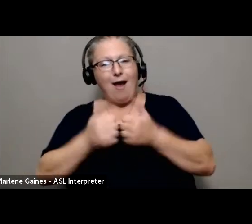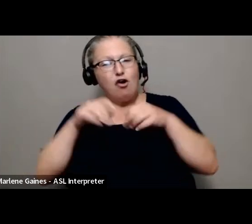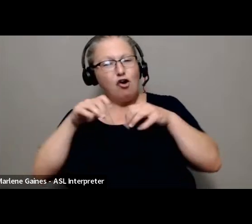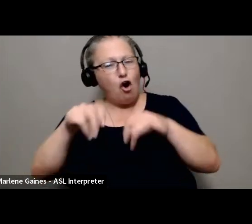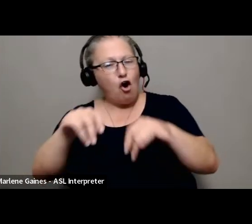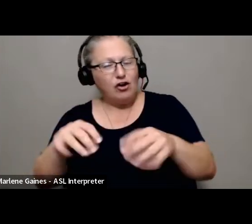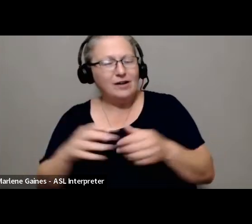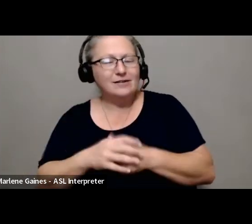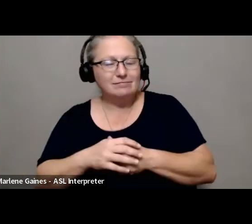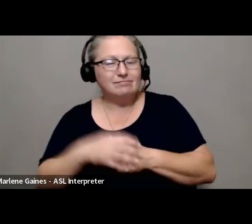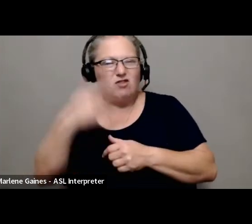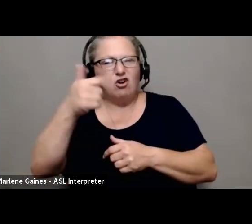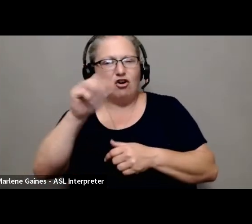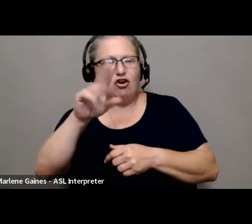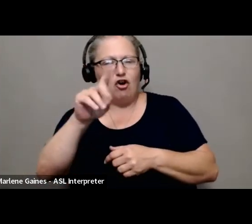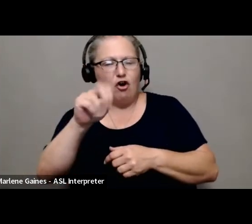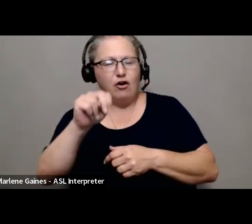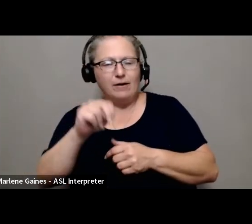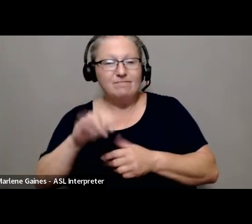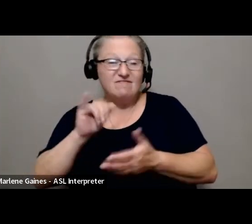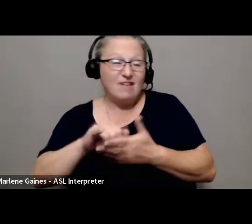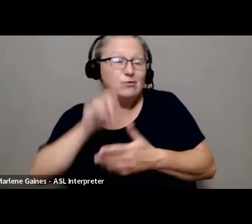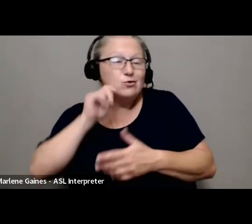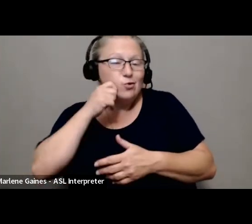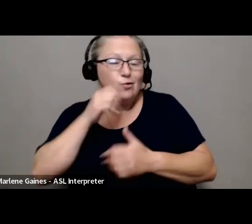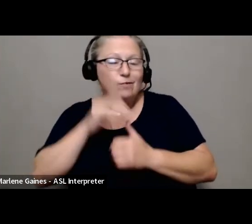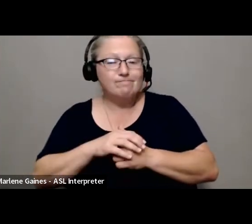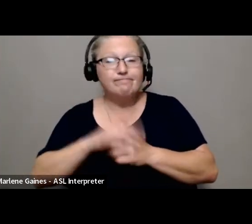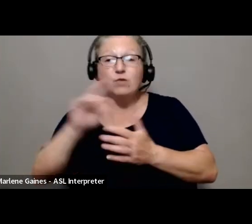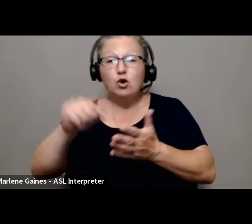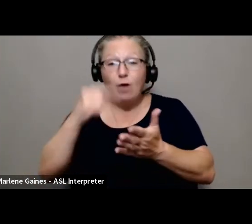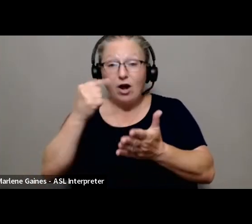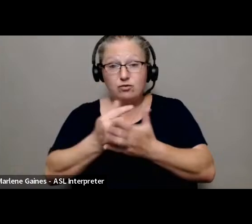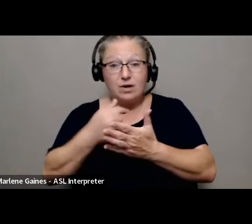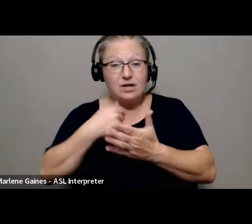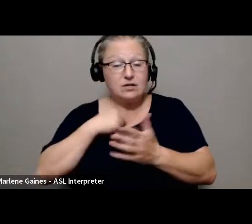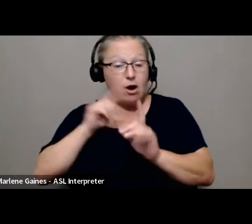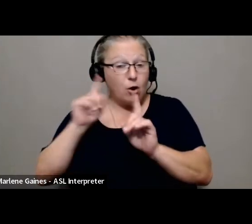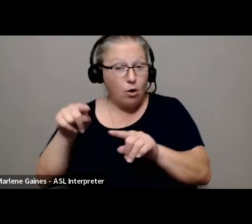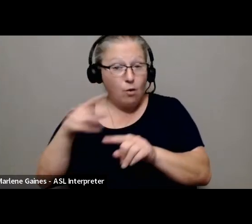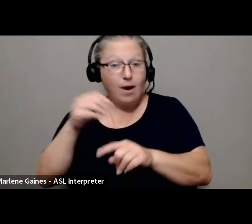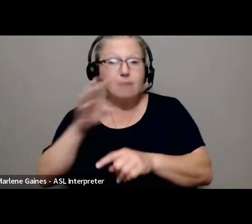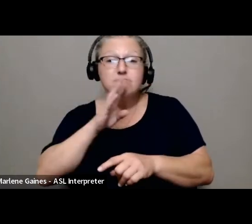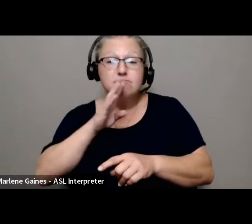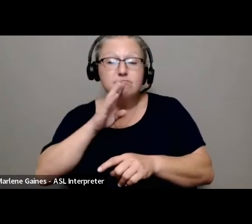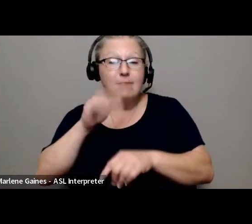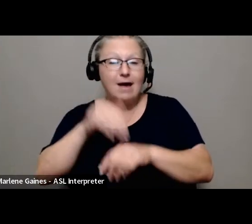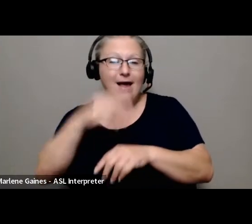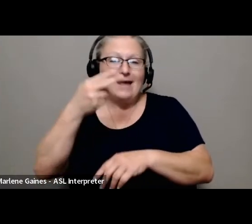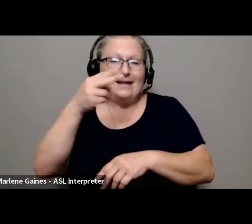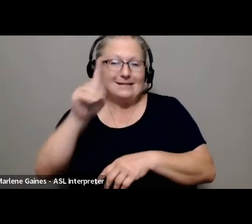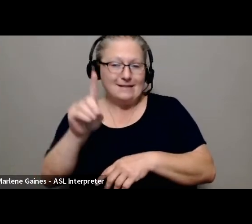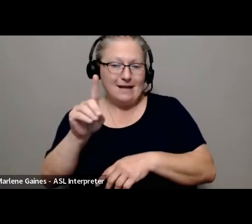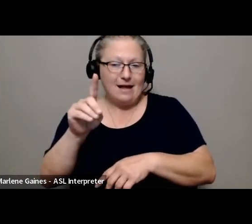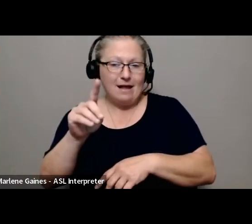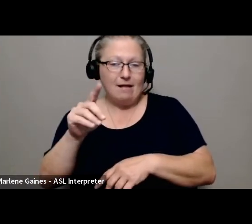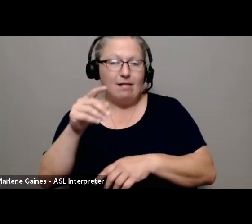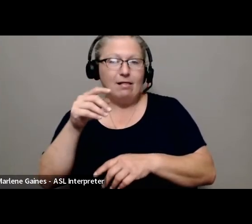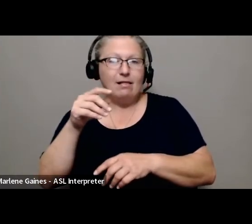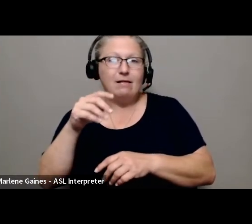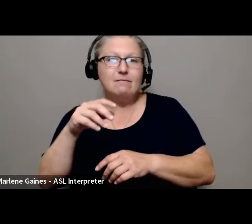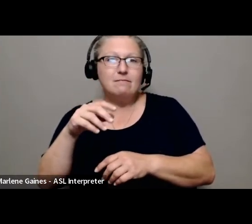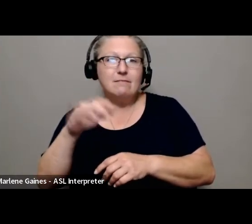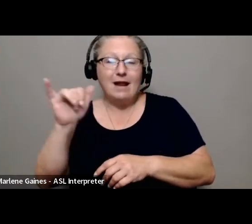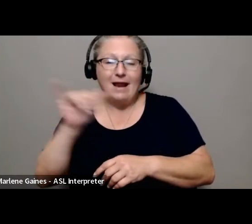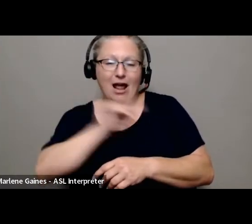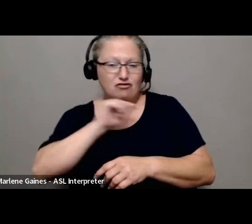garden. So I thought that was cool. The graduations I attended and spoke at were Hillsdale, which, like